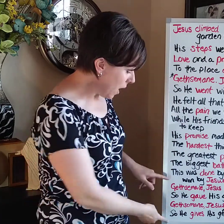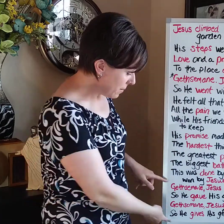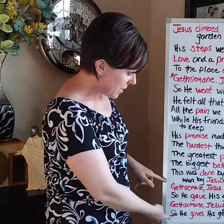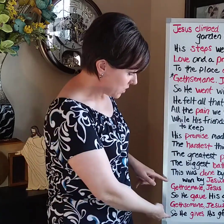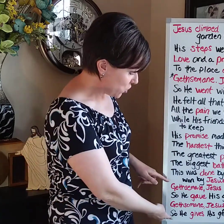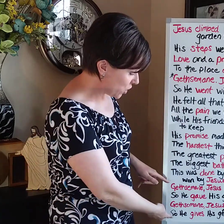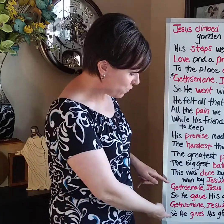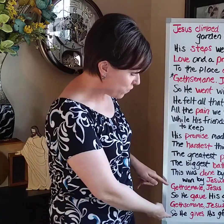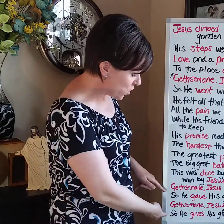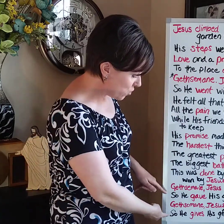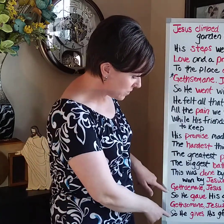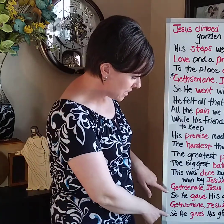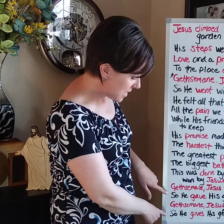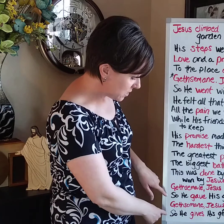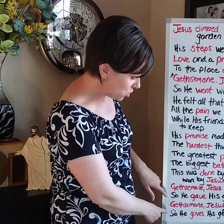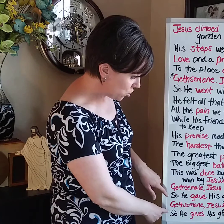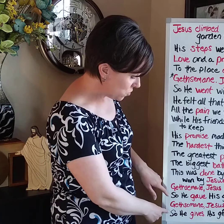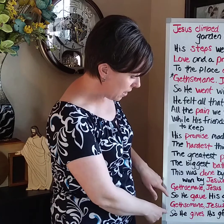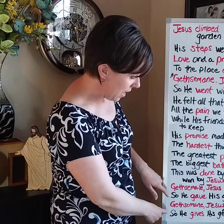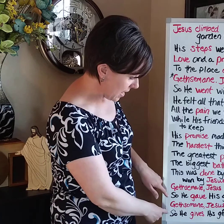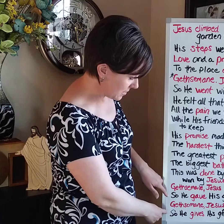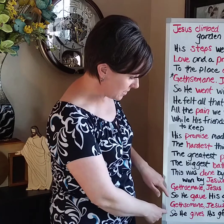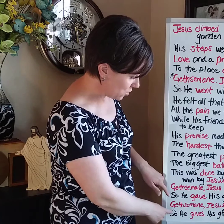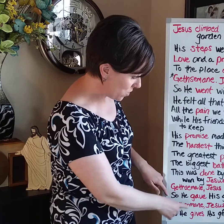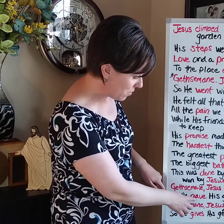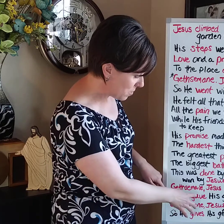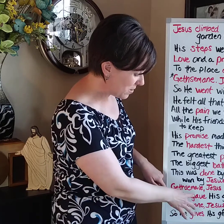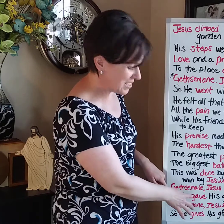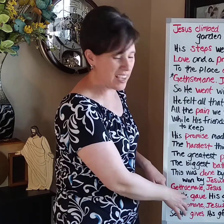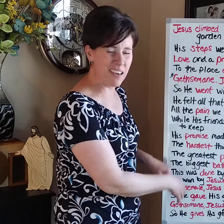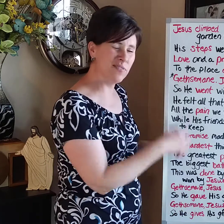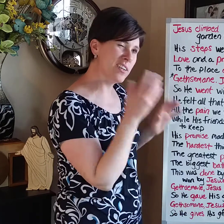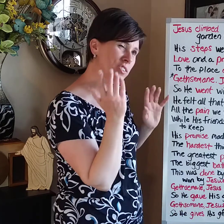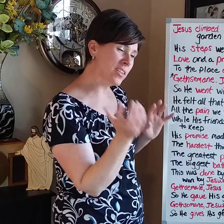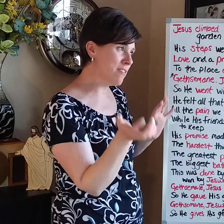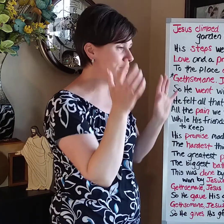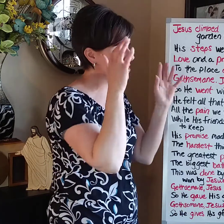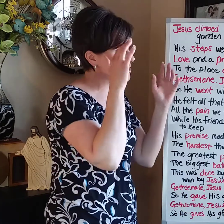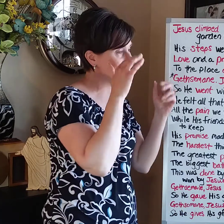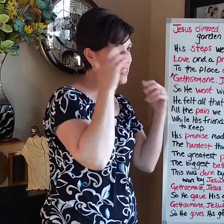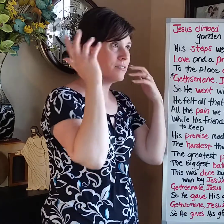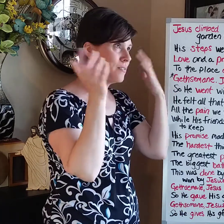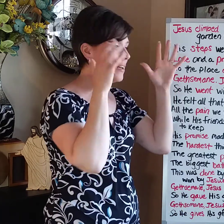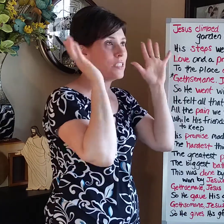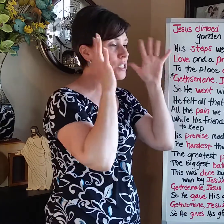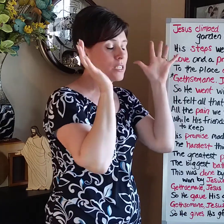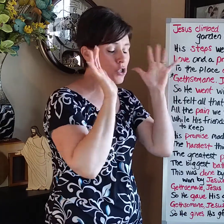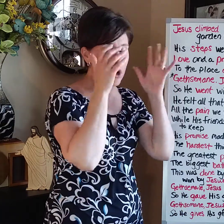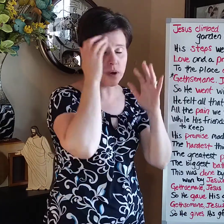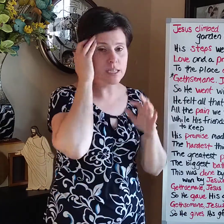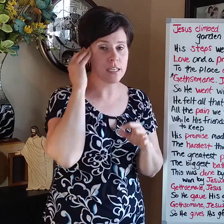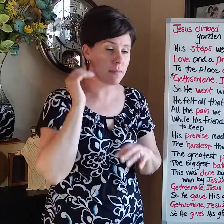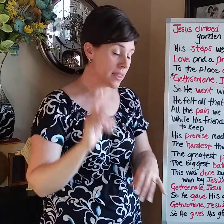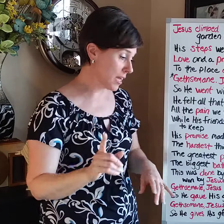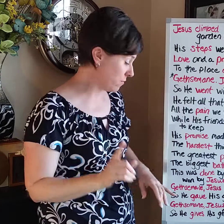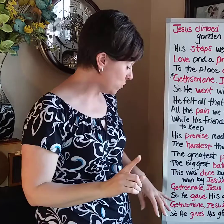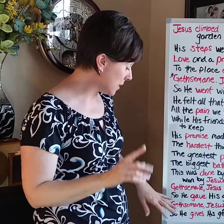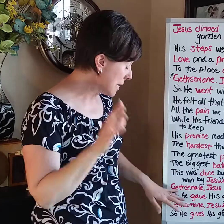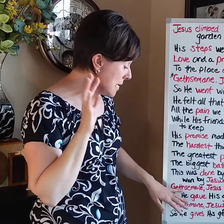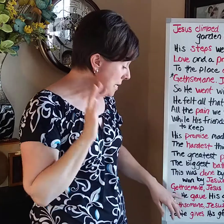common to confuse these two lines, to try and remember, is it gave first, or gives, or it just is so easy to make that confusing. And